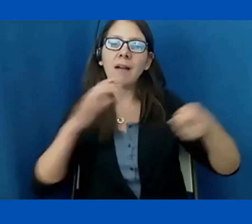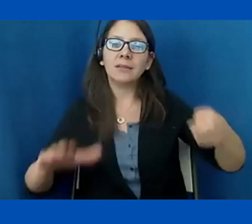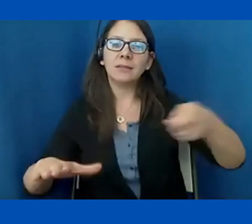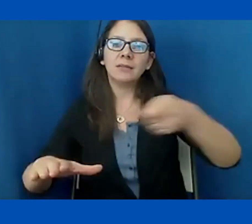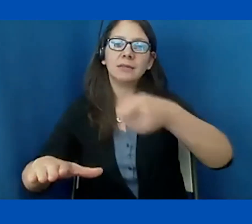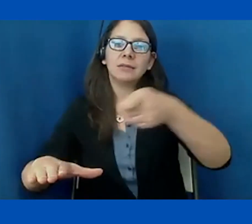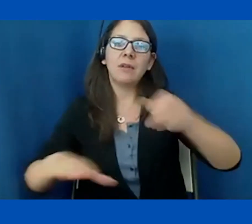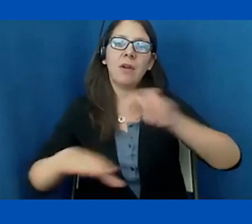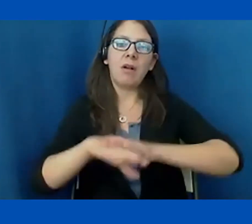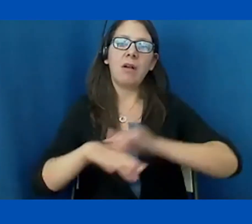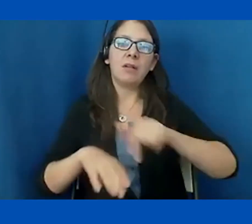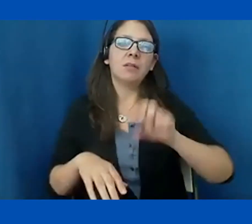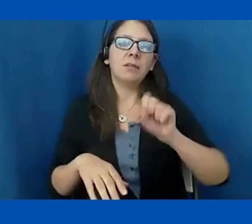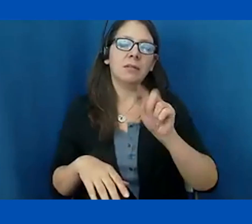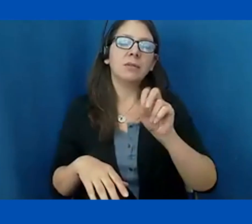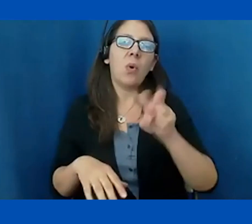Okay.